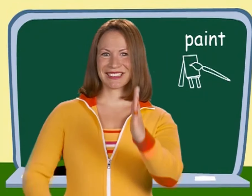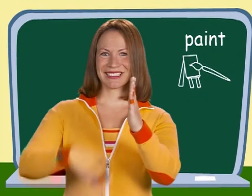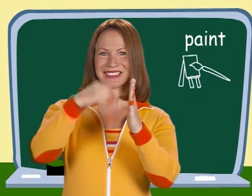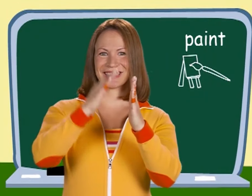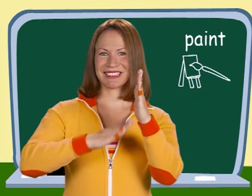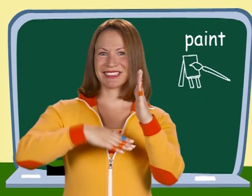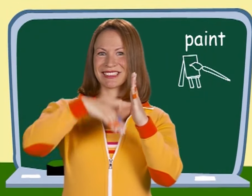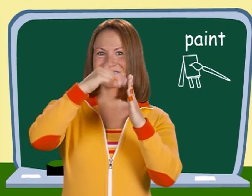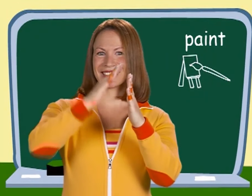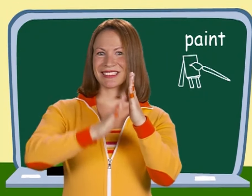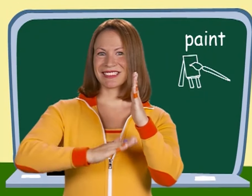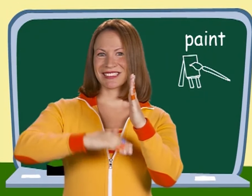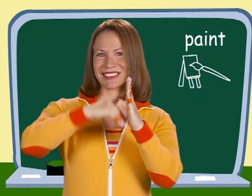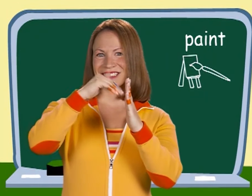Let's sign paint.